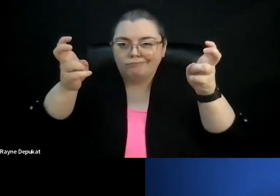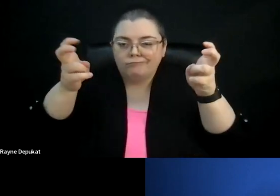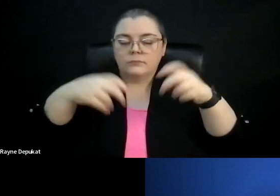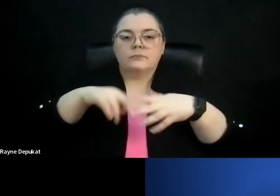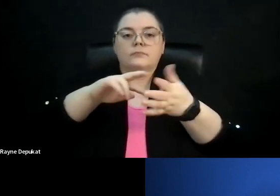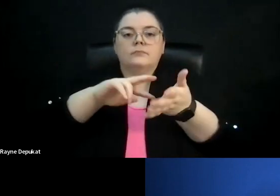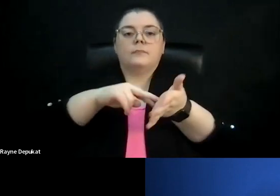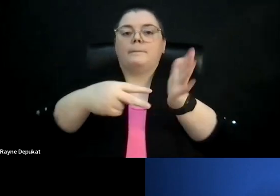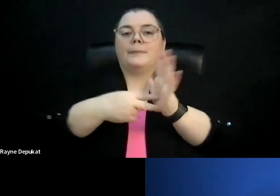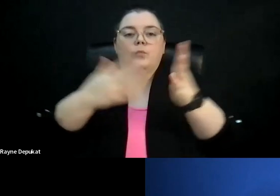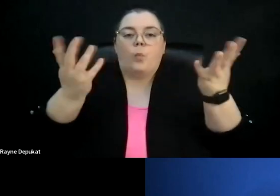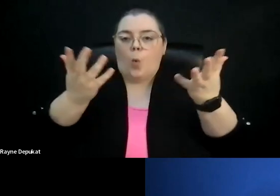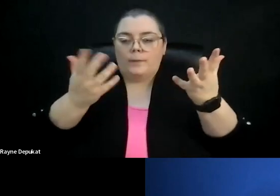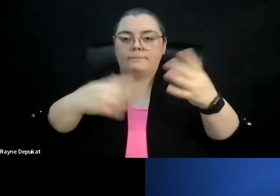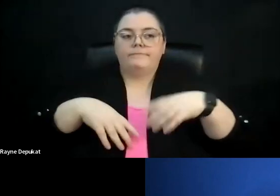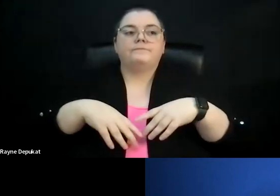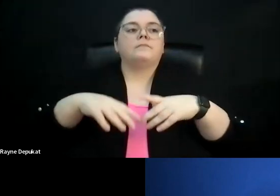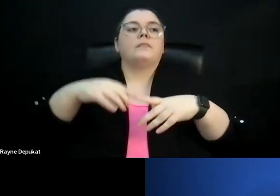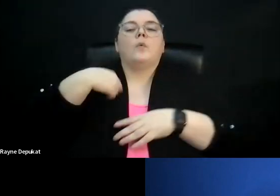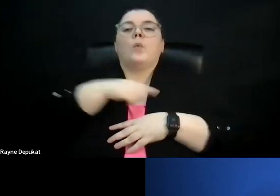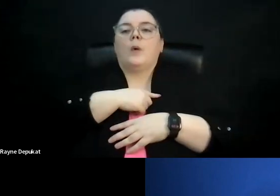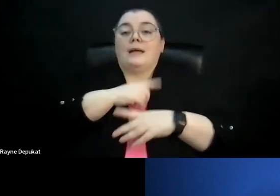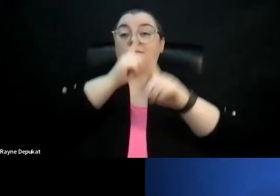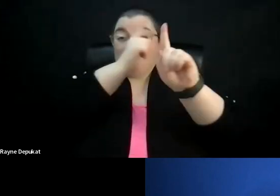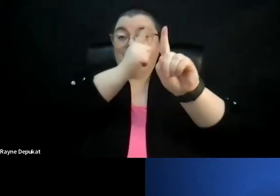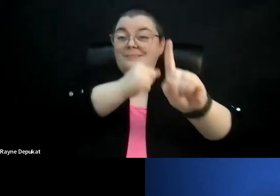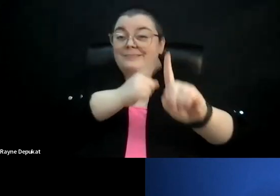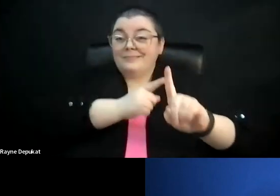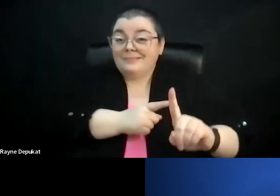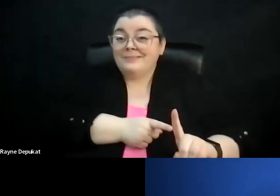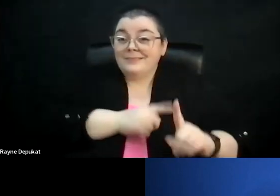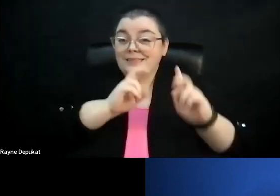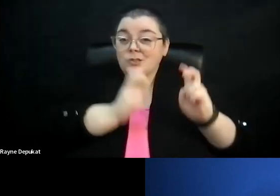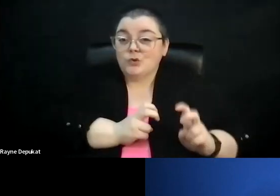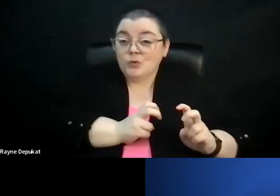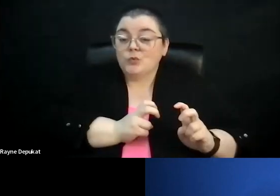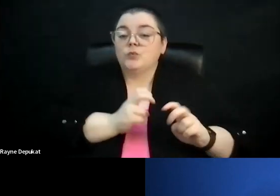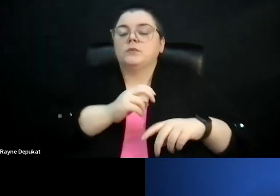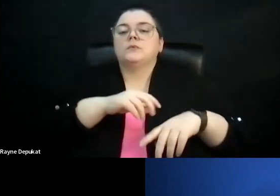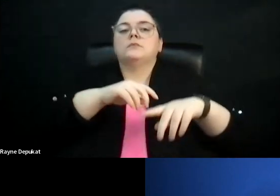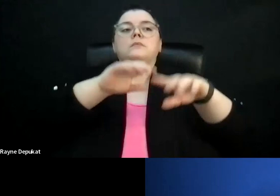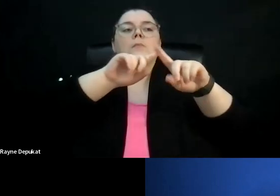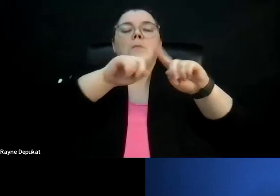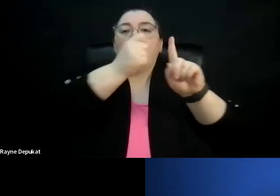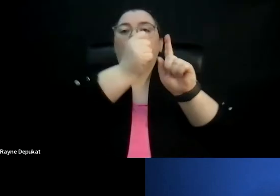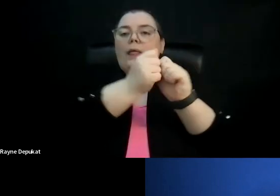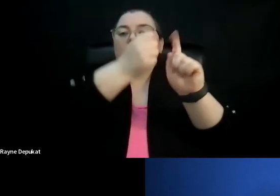So it'll be a summarized report of the work we've been doing and what our goals are, what the issues we